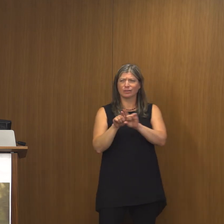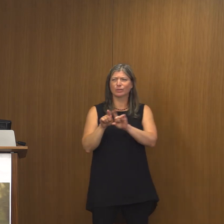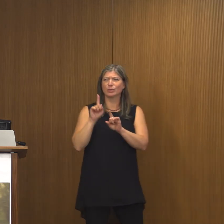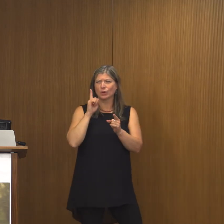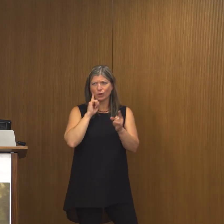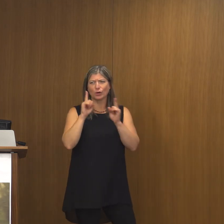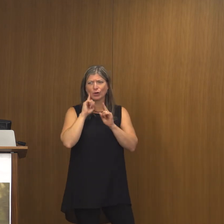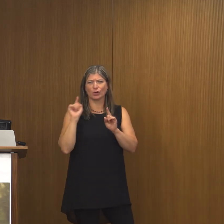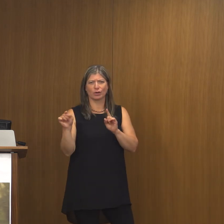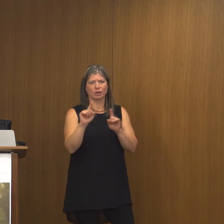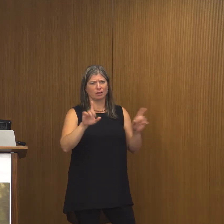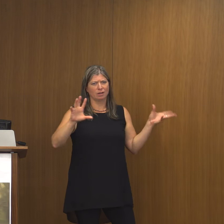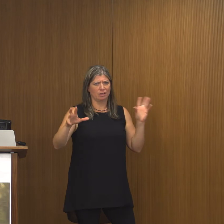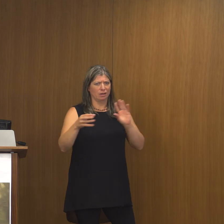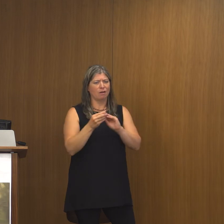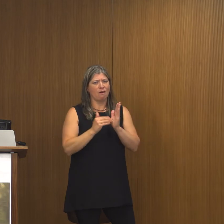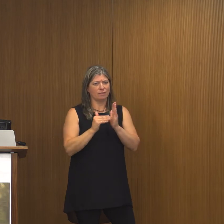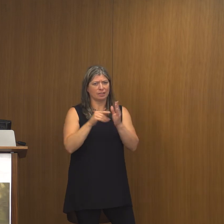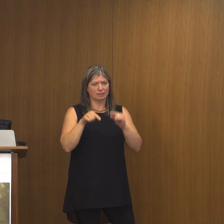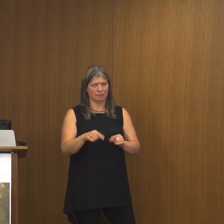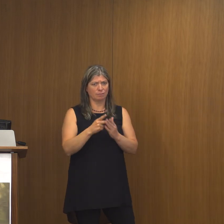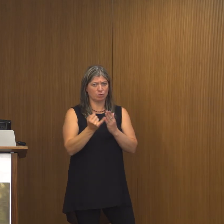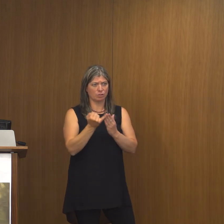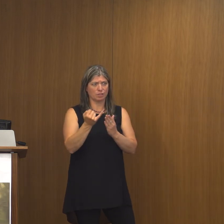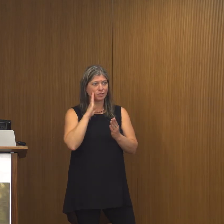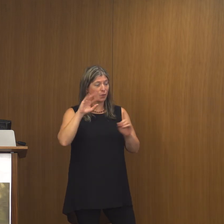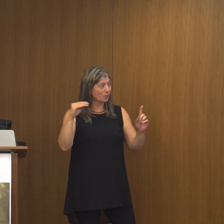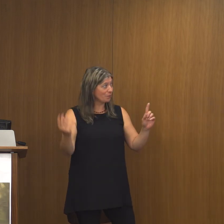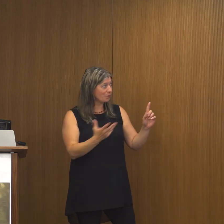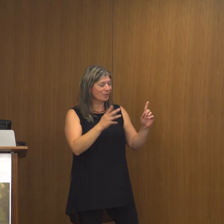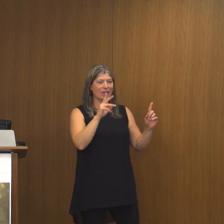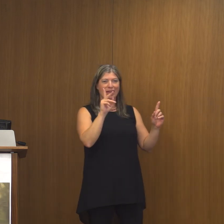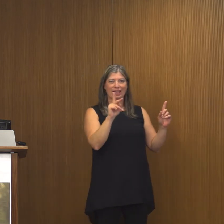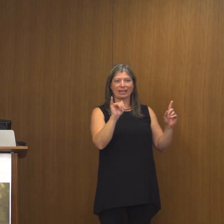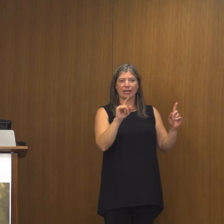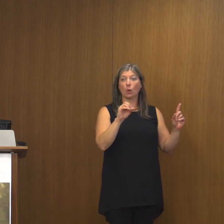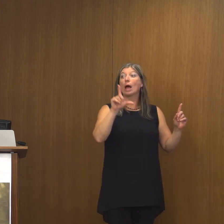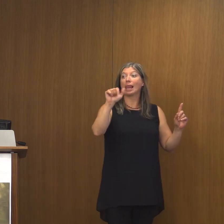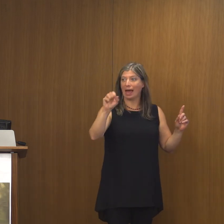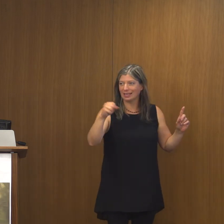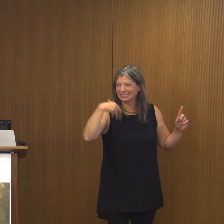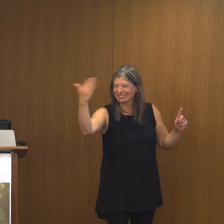project. So with that in mind, I will invite Nicholas, another Nico, by